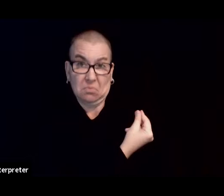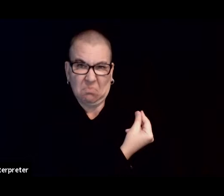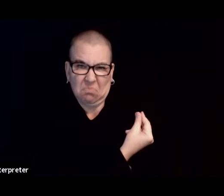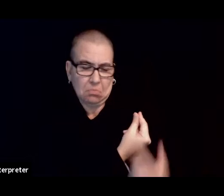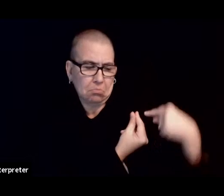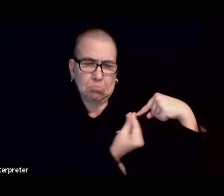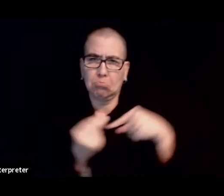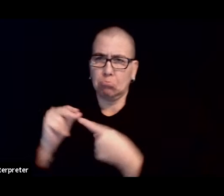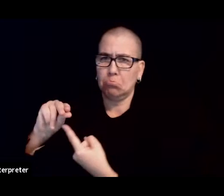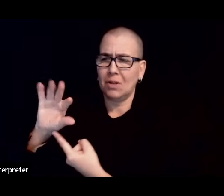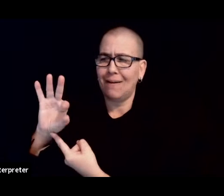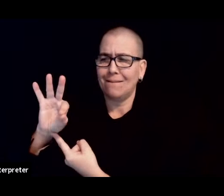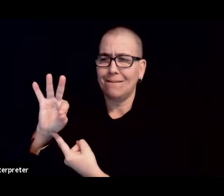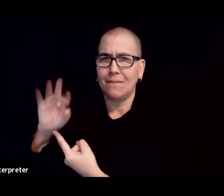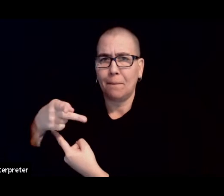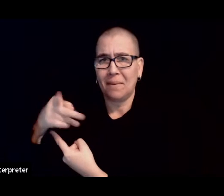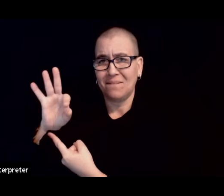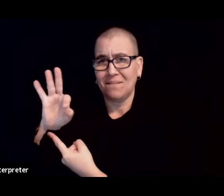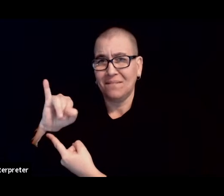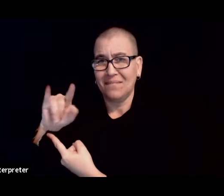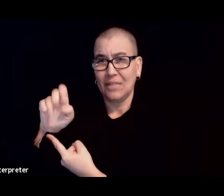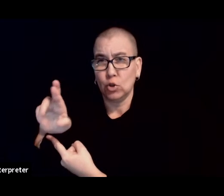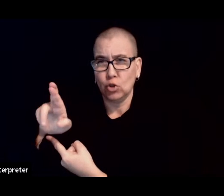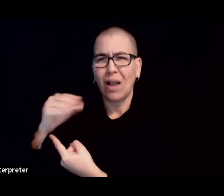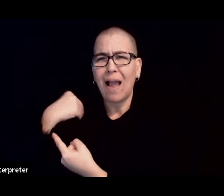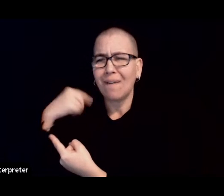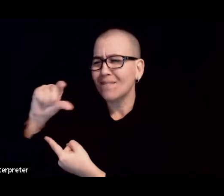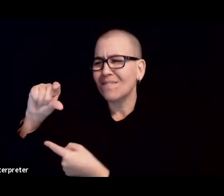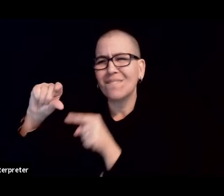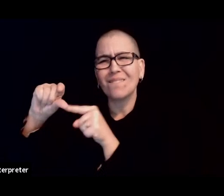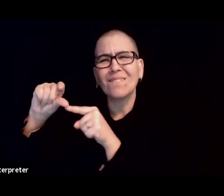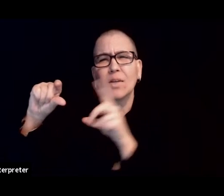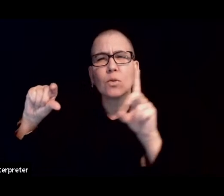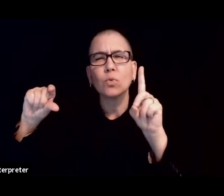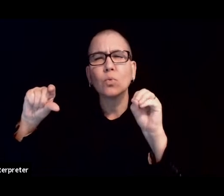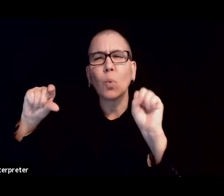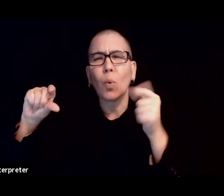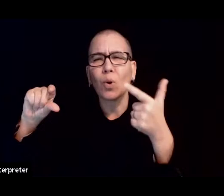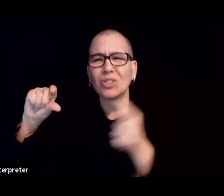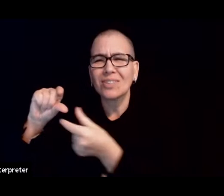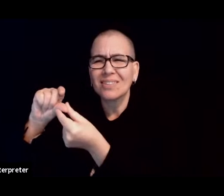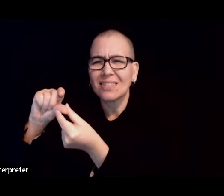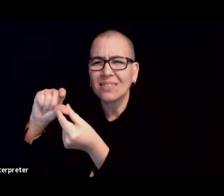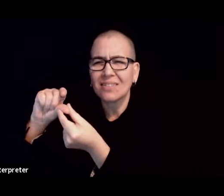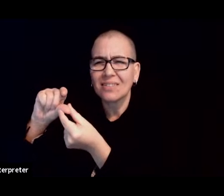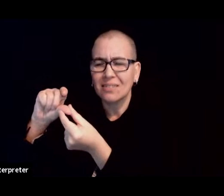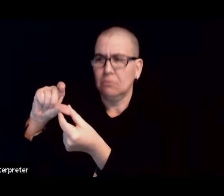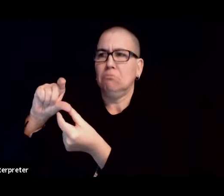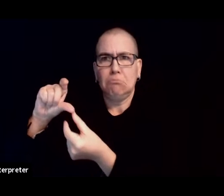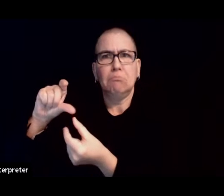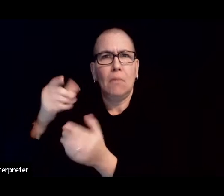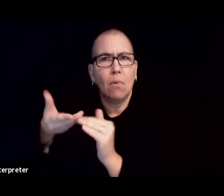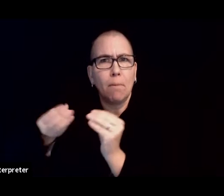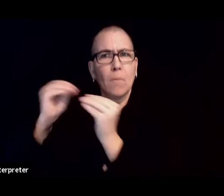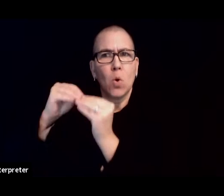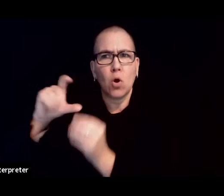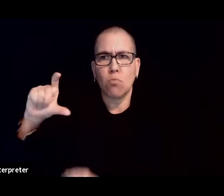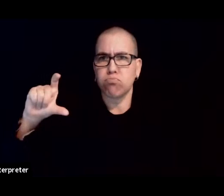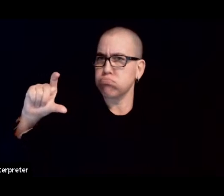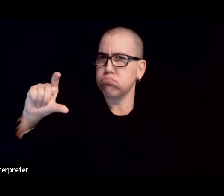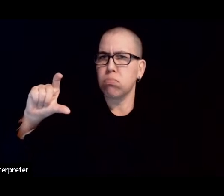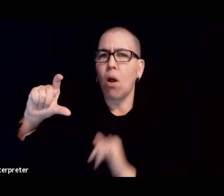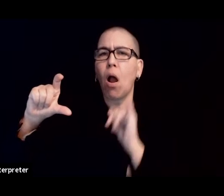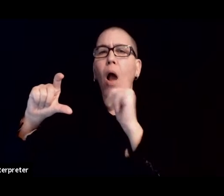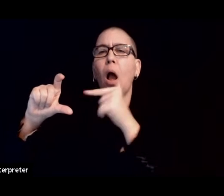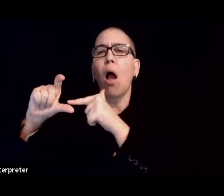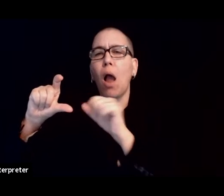media reports, some vials of the Pfizer vaccine have extra product in them after the 5 doses are taken. The U.S. Food